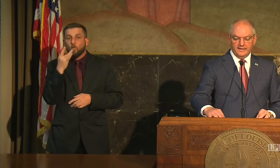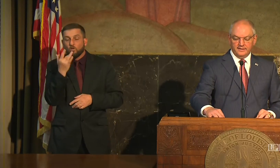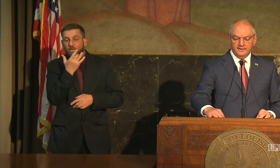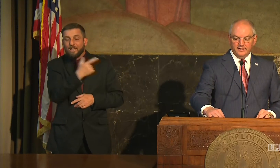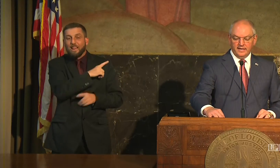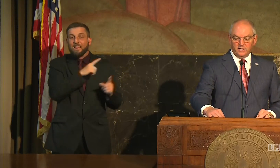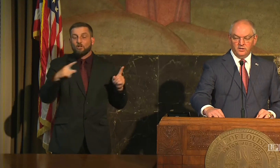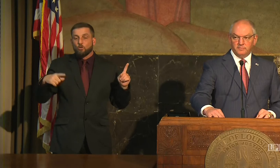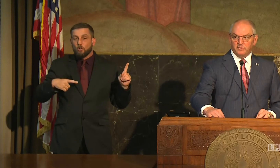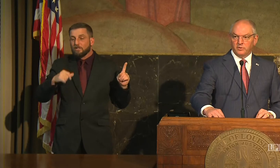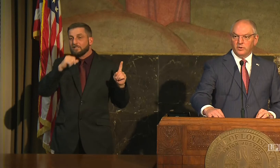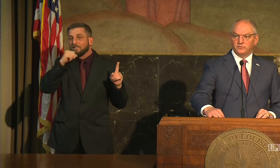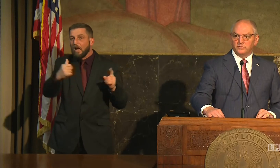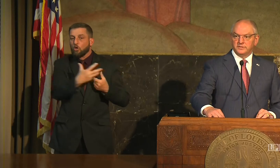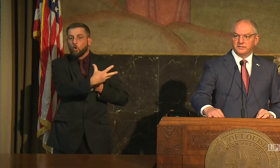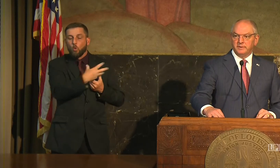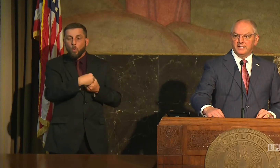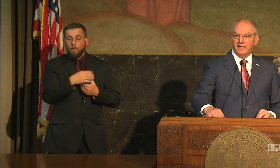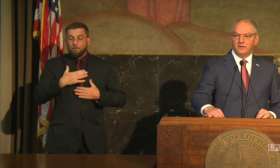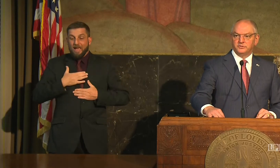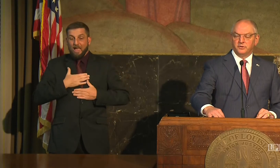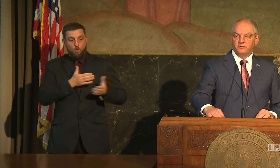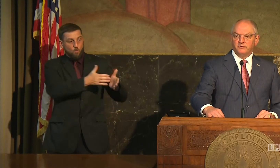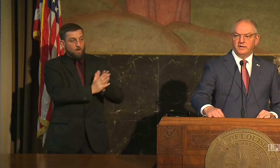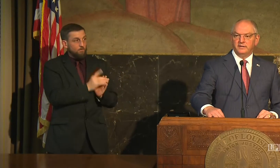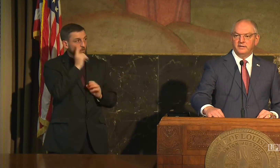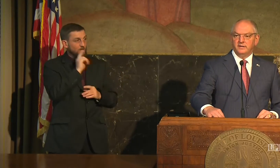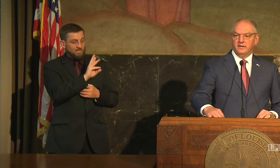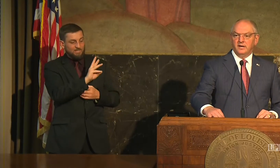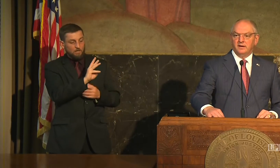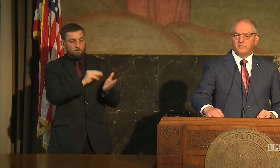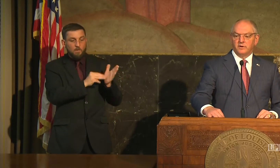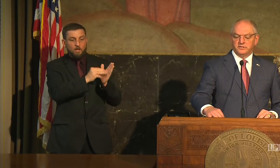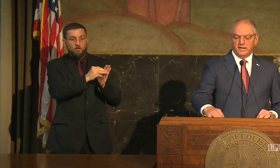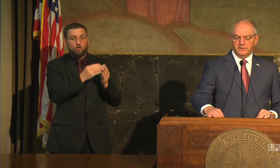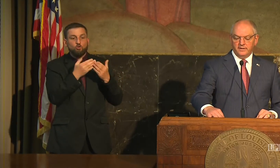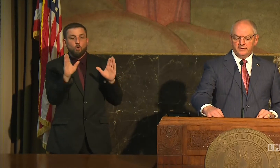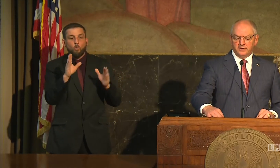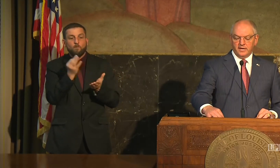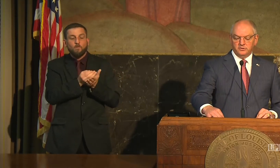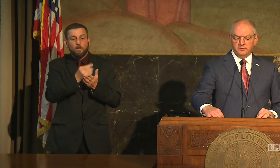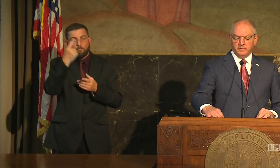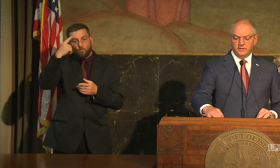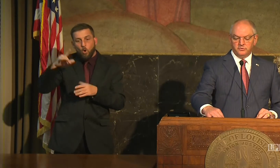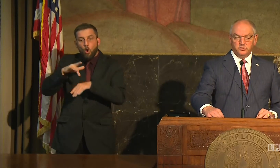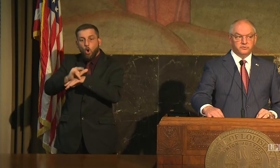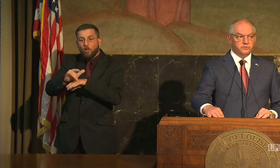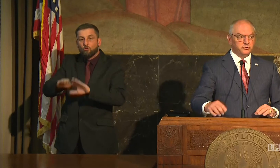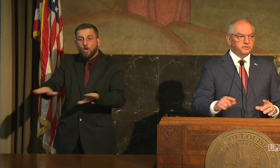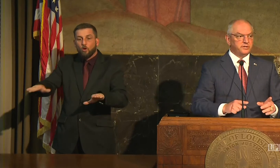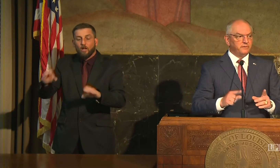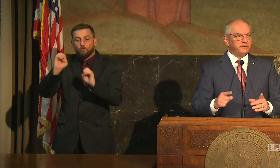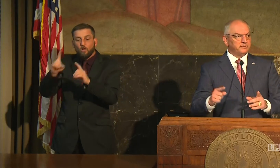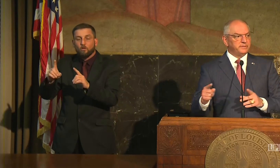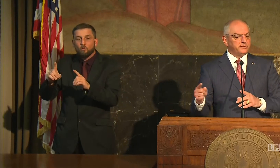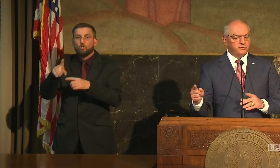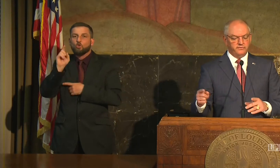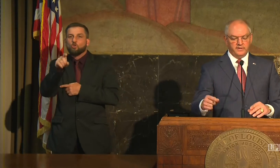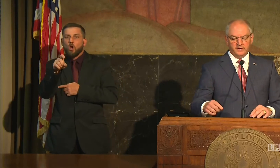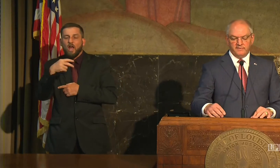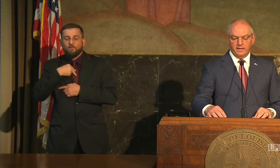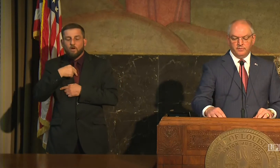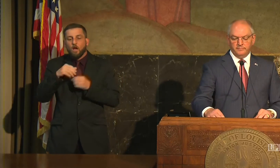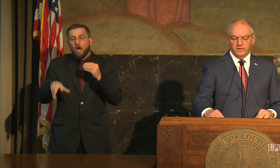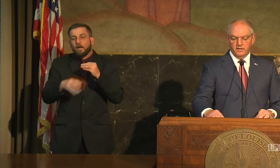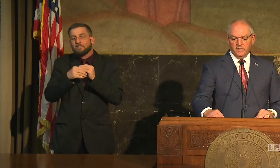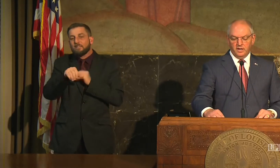did not include my request for $6 million general fund for early childhood education, but there should still be some additional